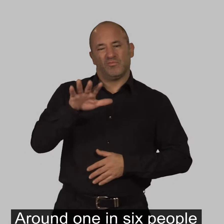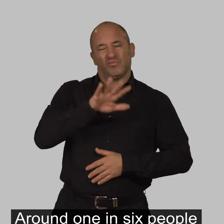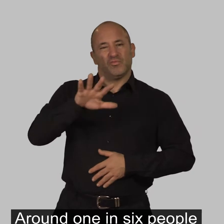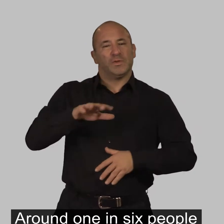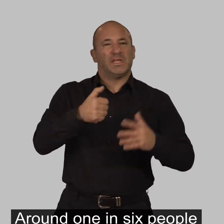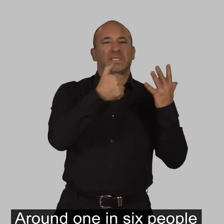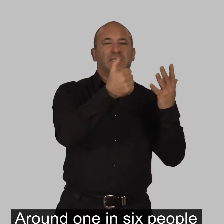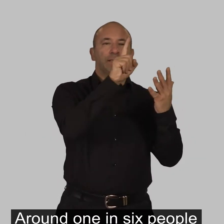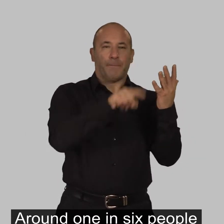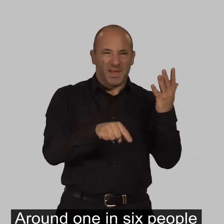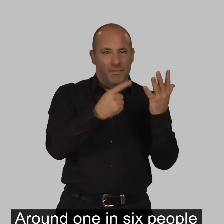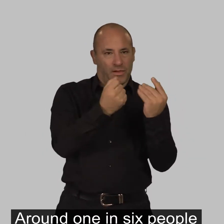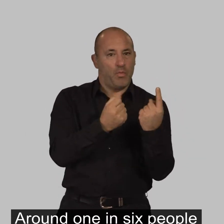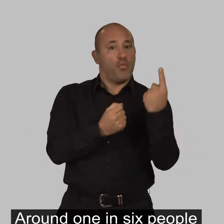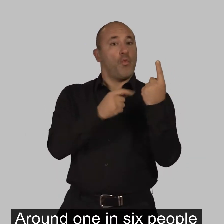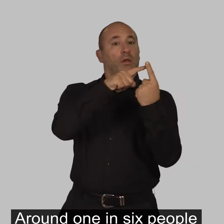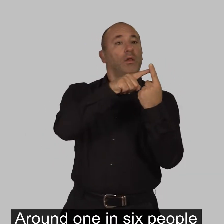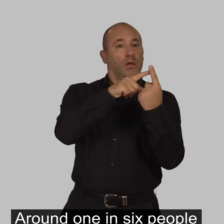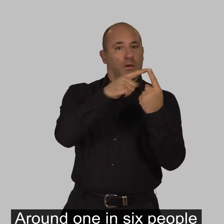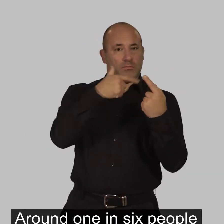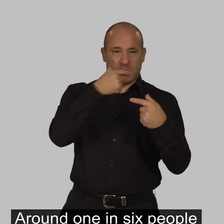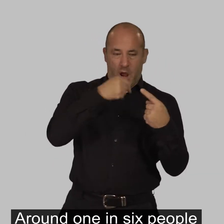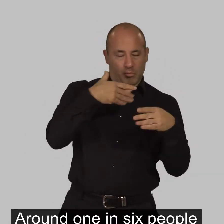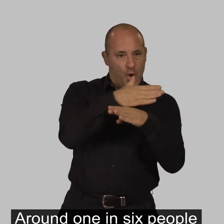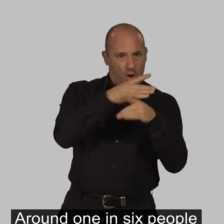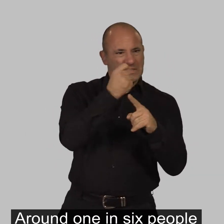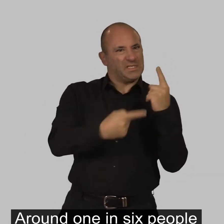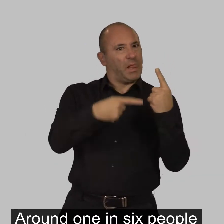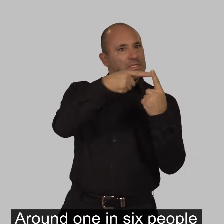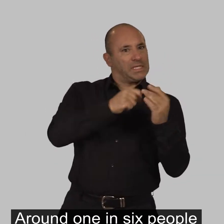Around 1 in 6 people old enough to work have a disability.